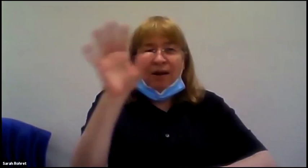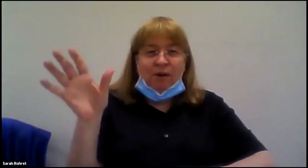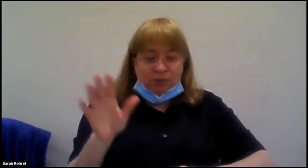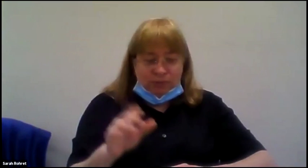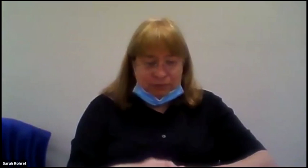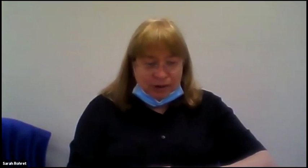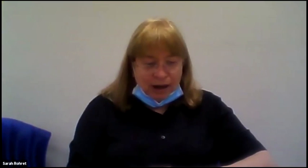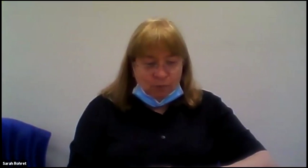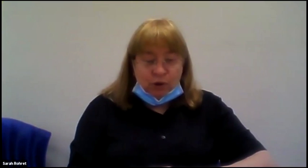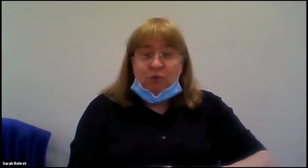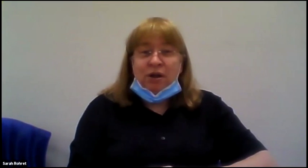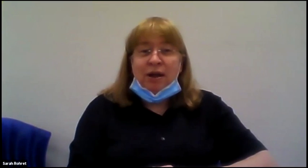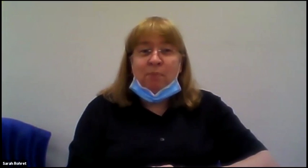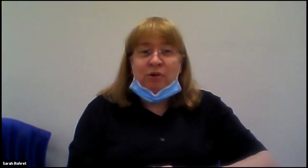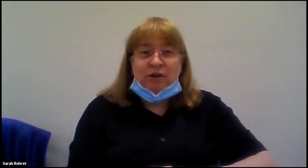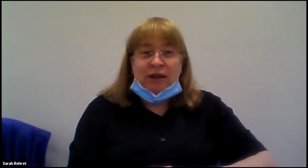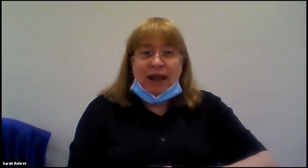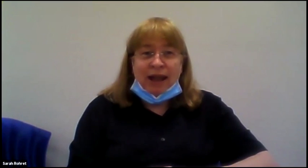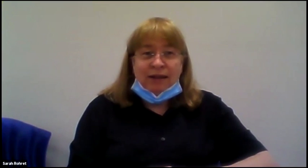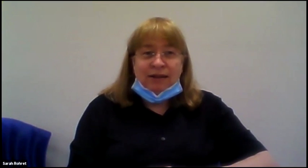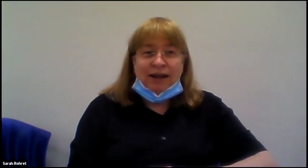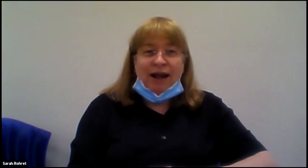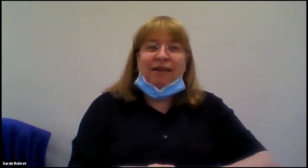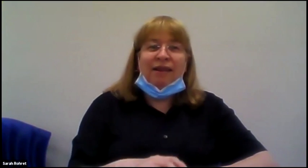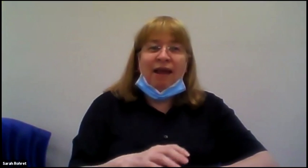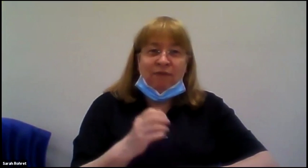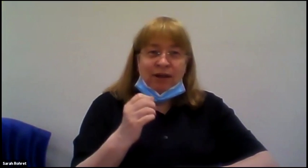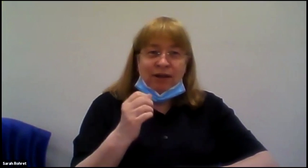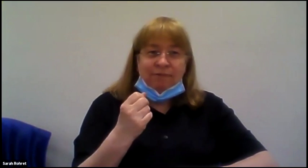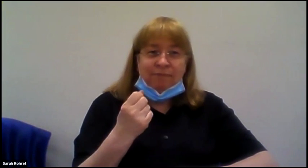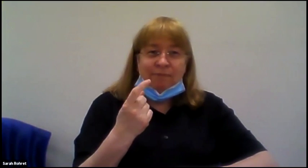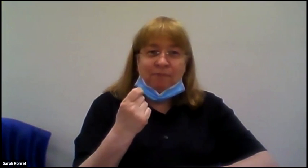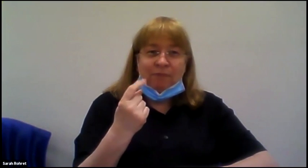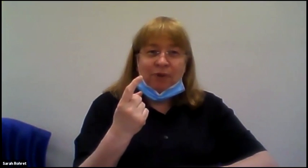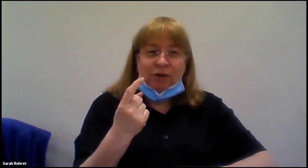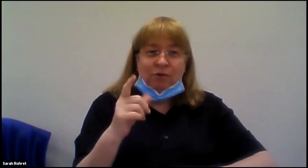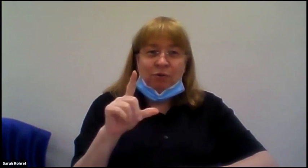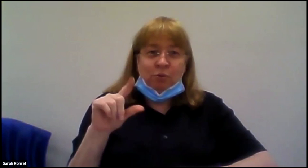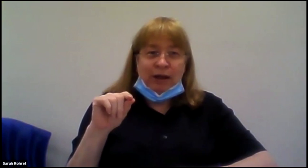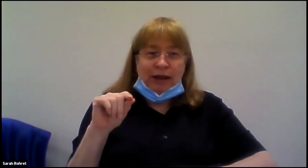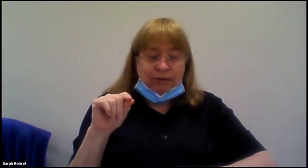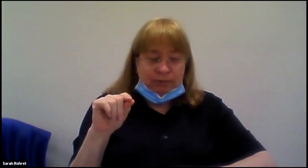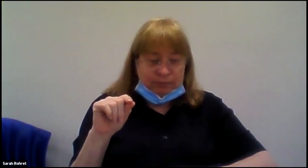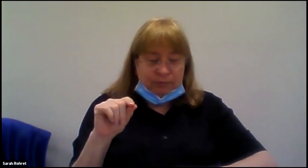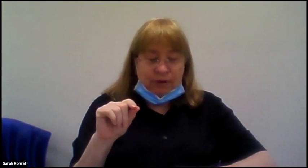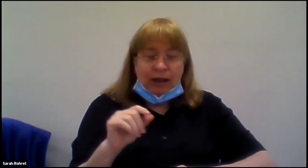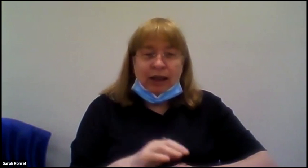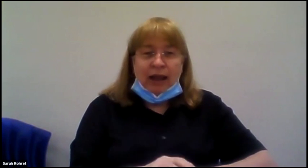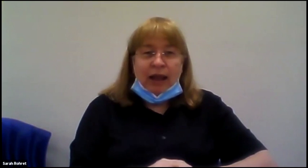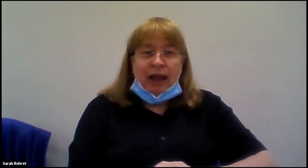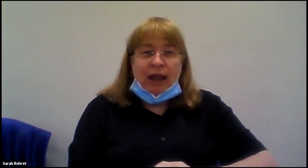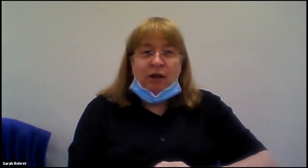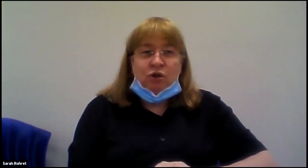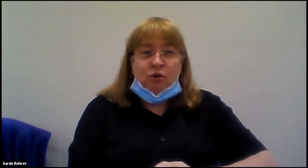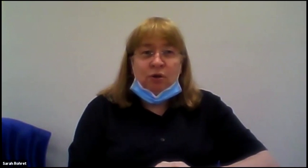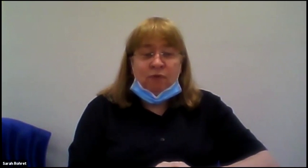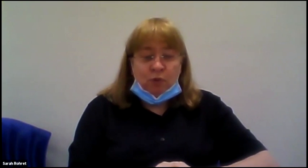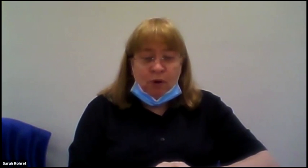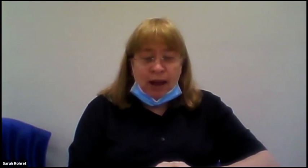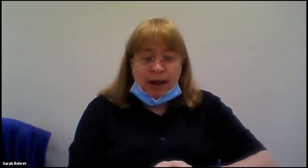Hello. Yeah, we're doing numbers today, 11 through 20. And there's two different ways.